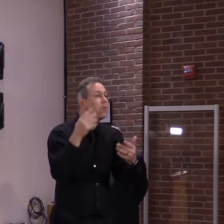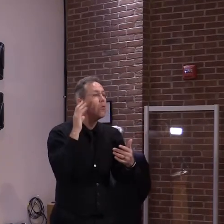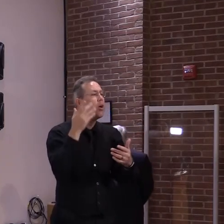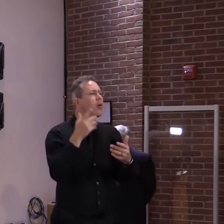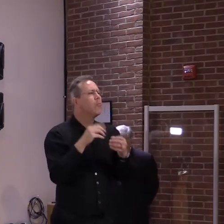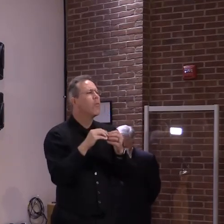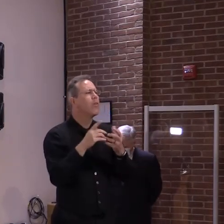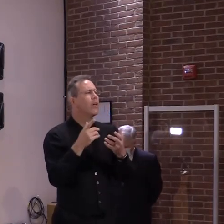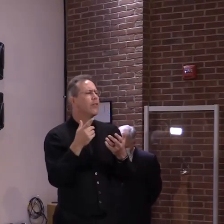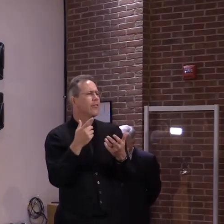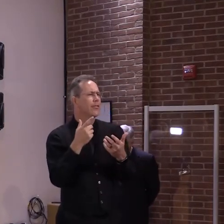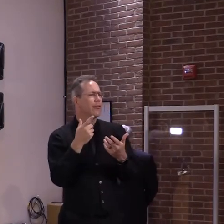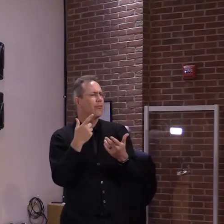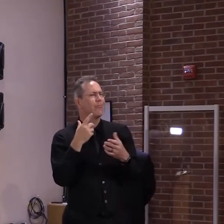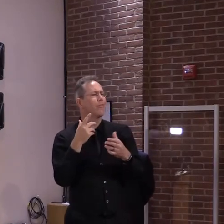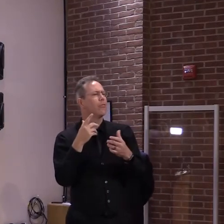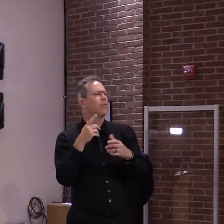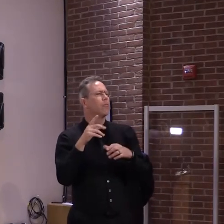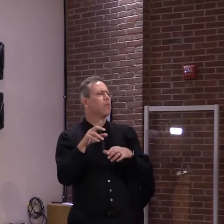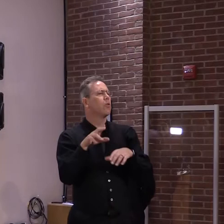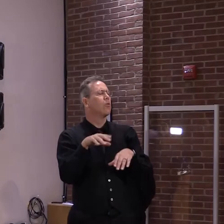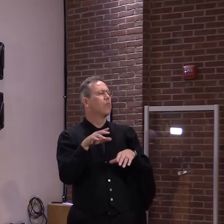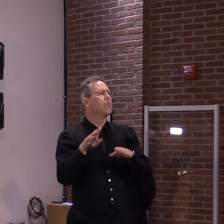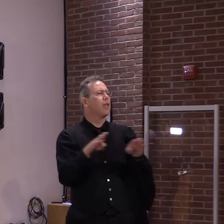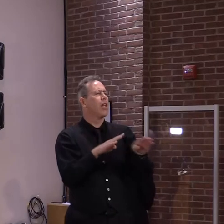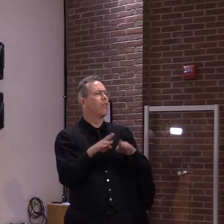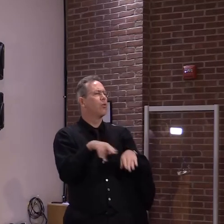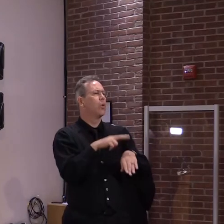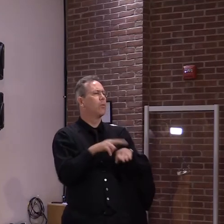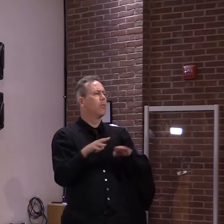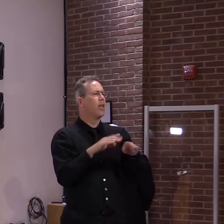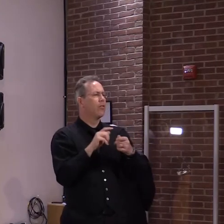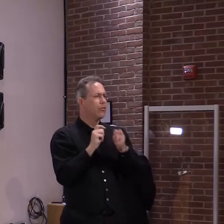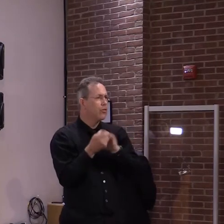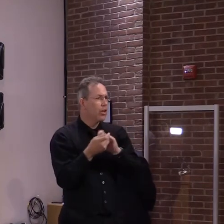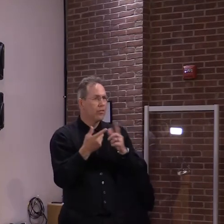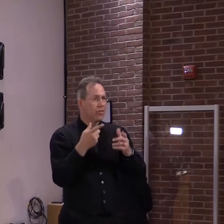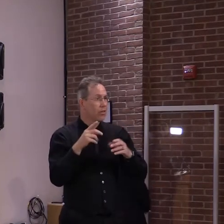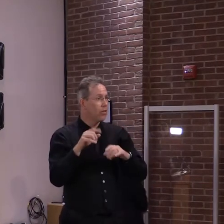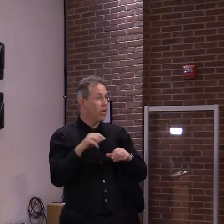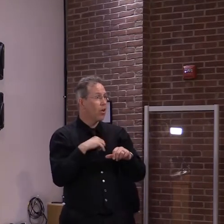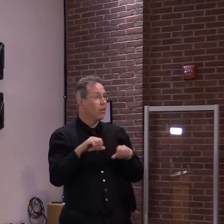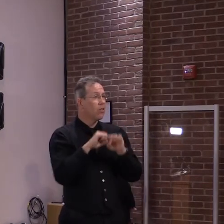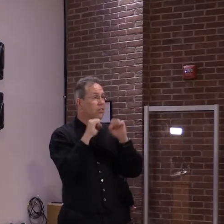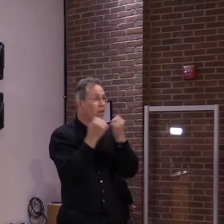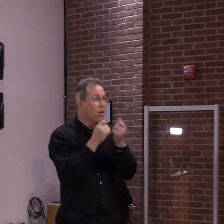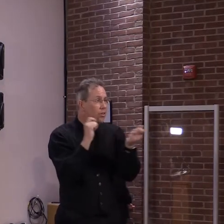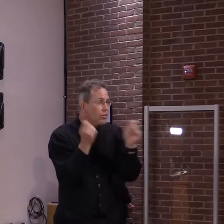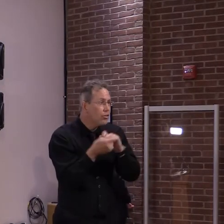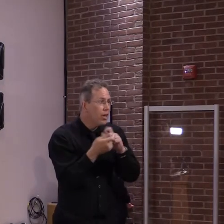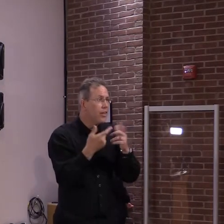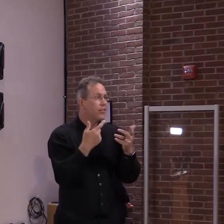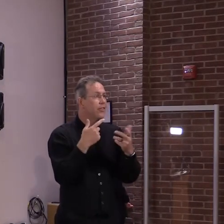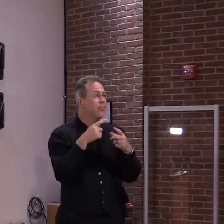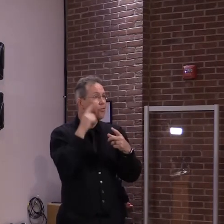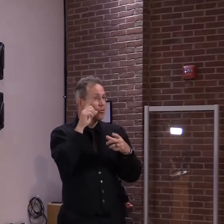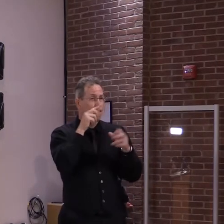are societies in Asia specifically that didn't just pick up wearing a